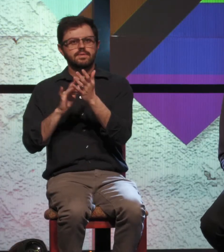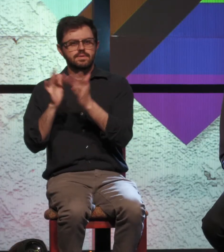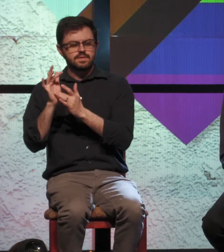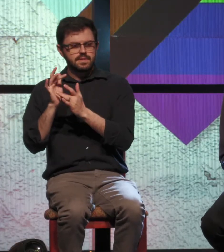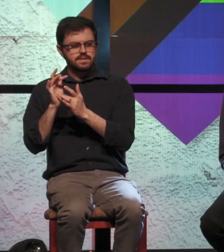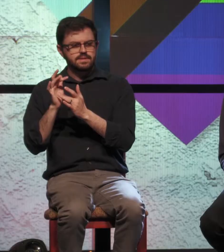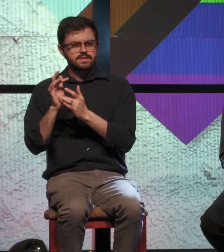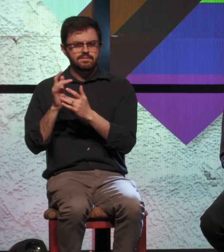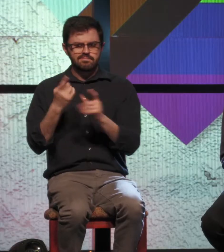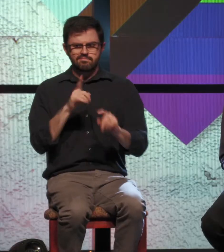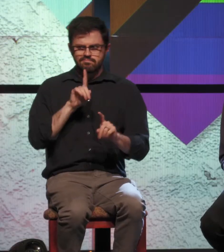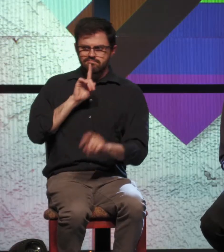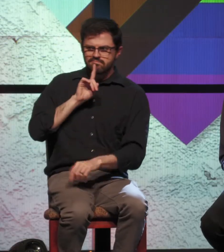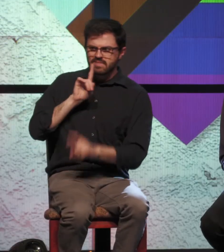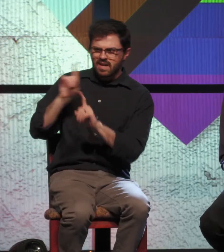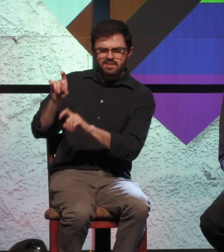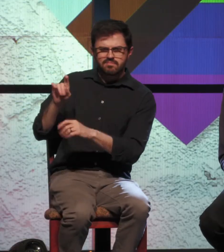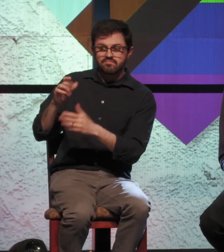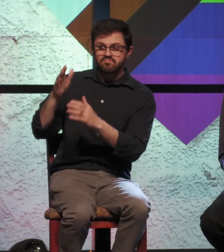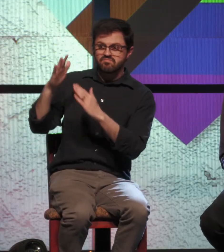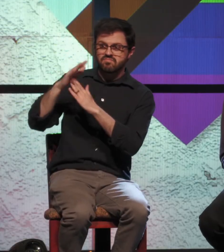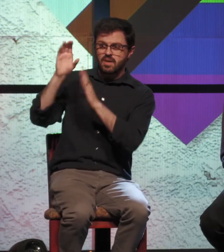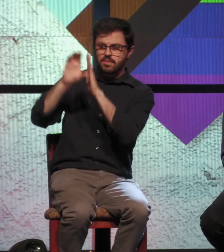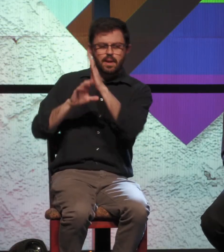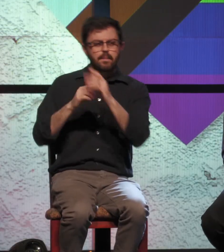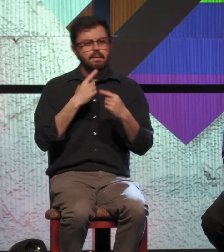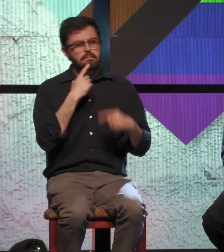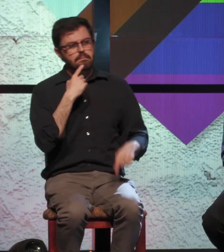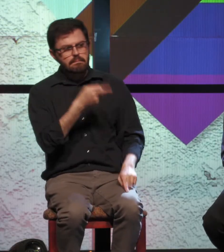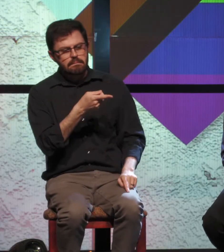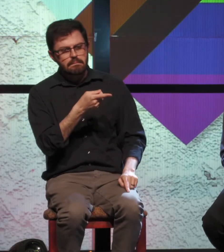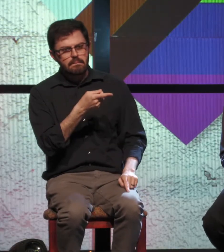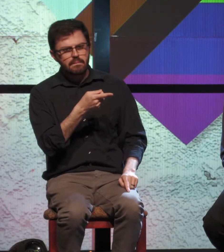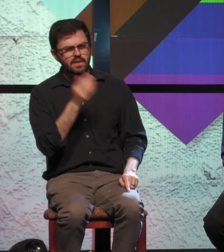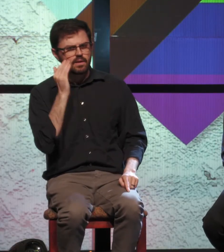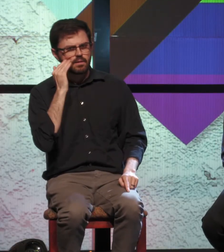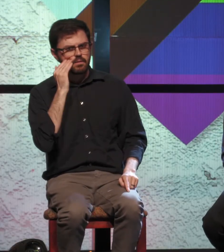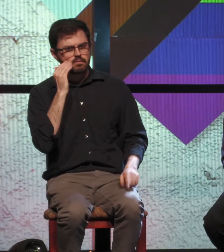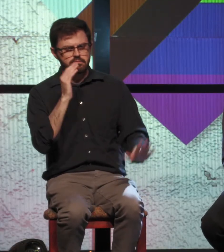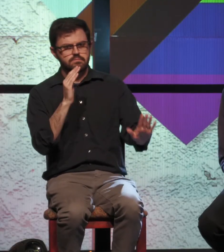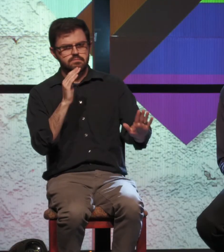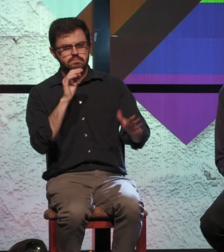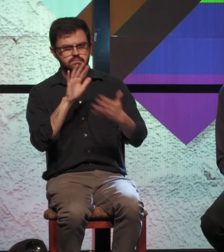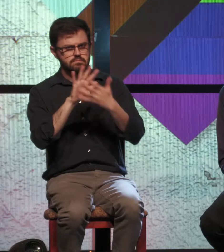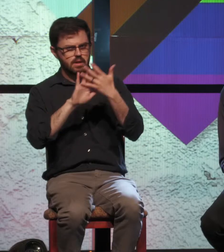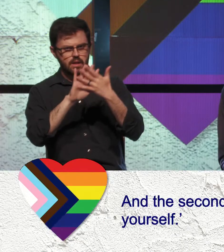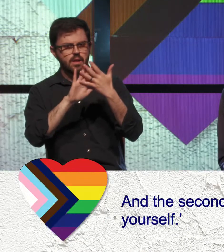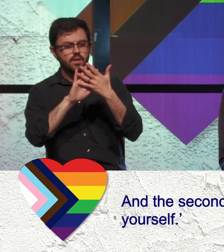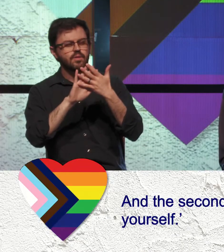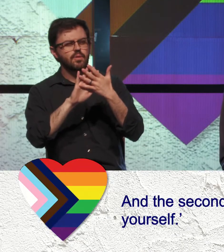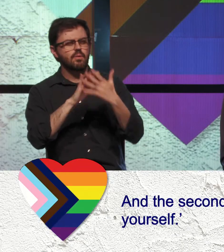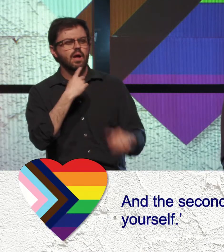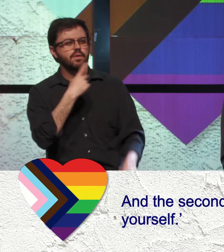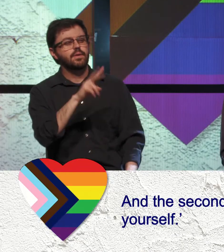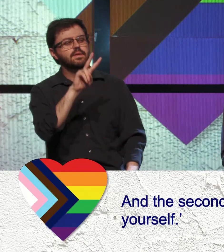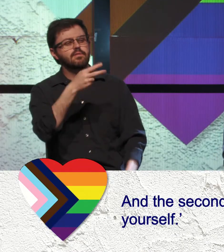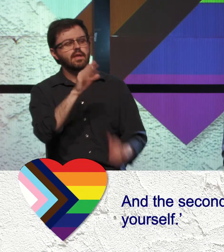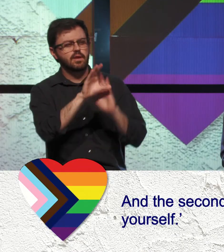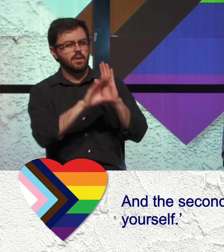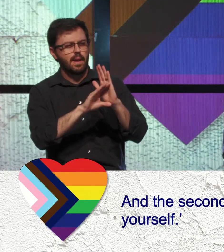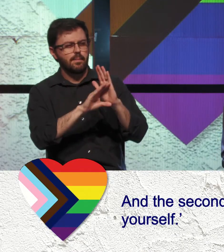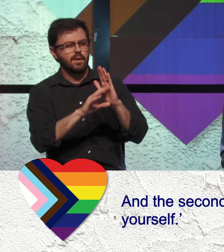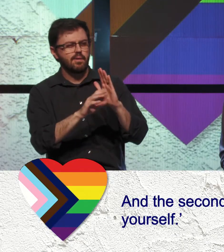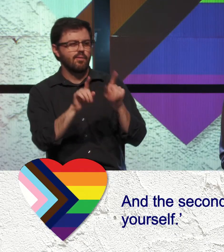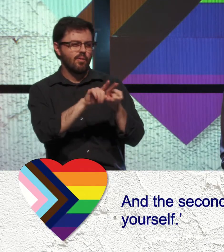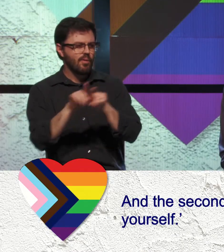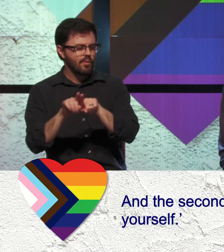gives the greatest commandment, but then it's like he knows that there's a problem here. So he goes on and he says, and I'm also going to give you the second one. Why? Because